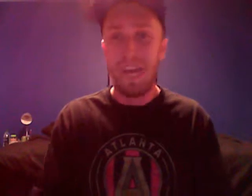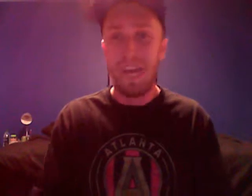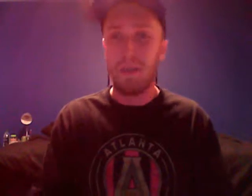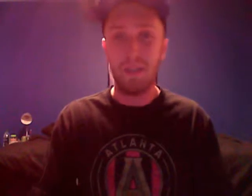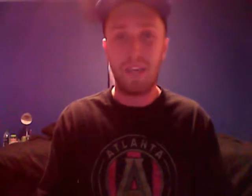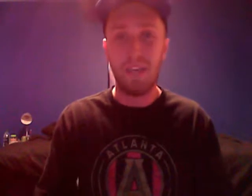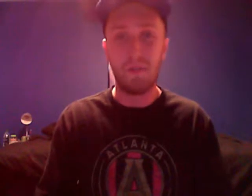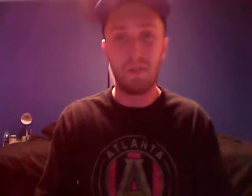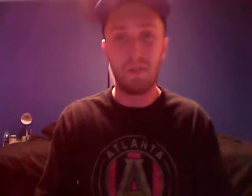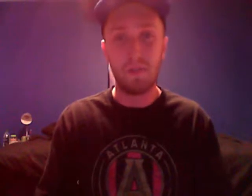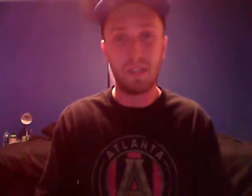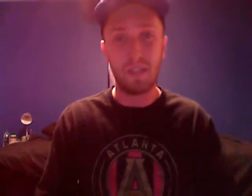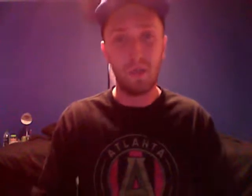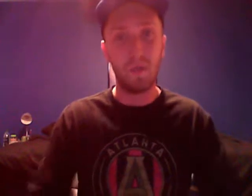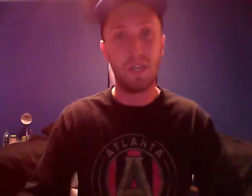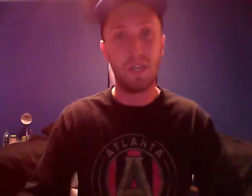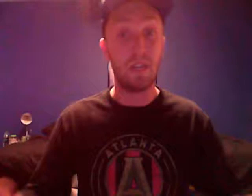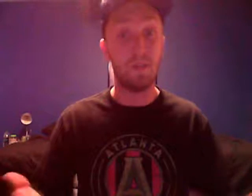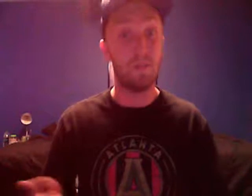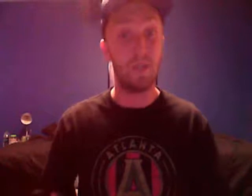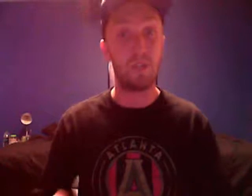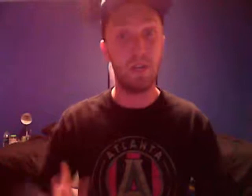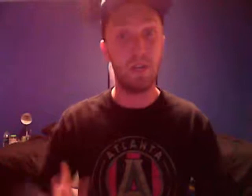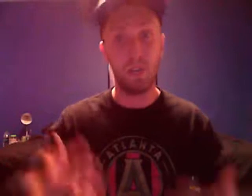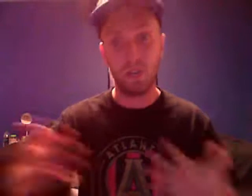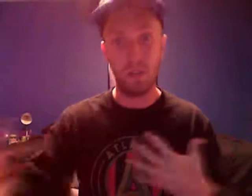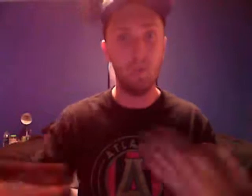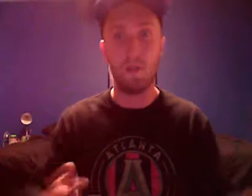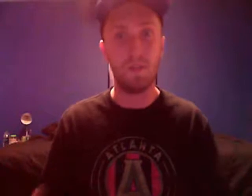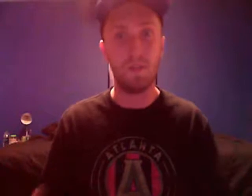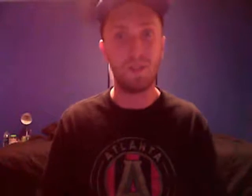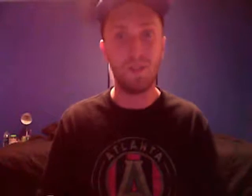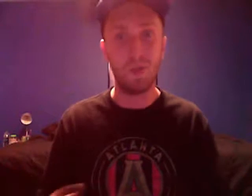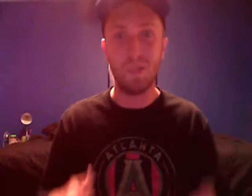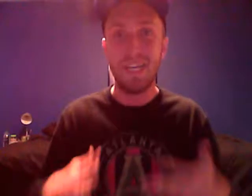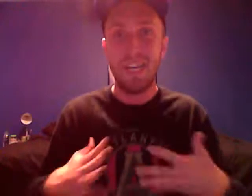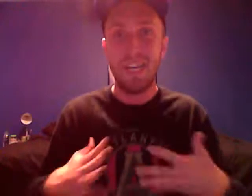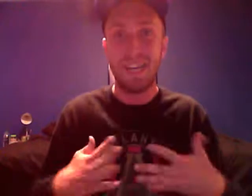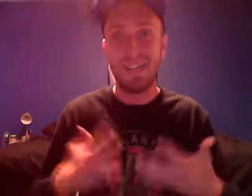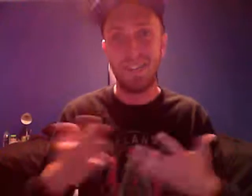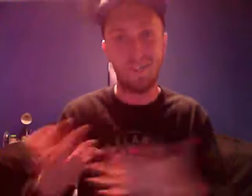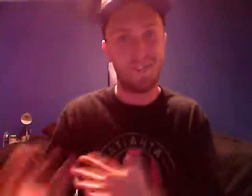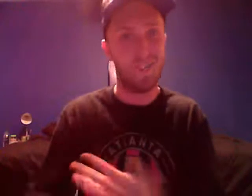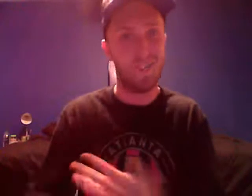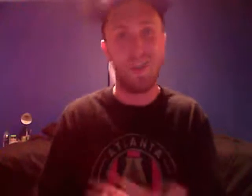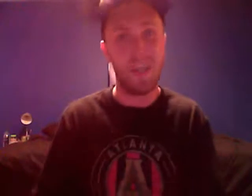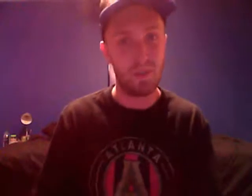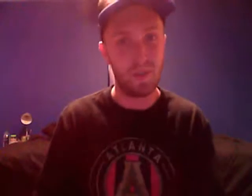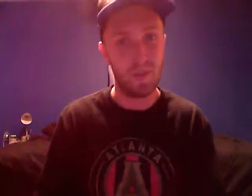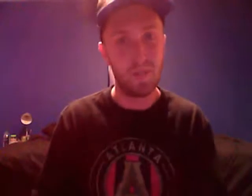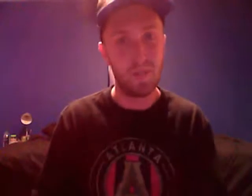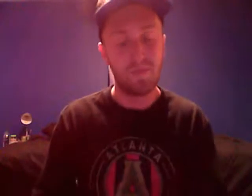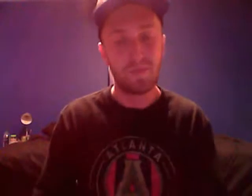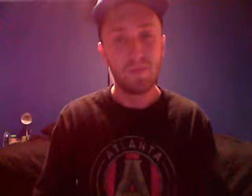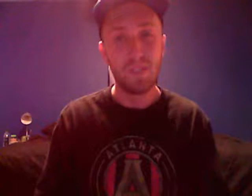I really hate it for him, because I know it can get really frustrating to try to do all this on your own and then you're not able to do it.